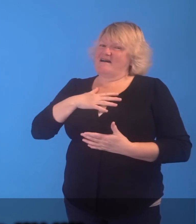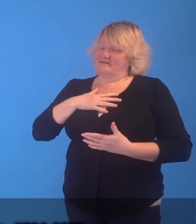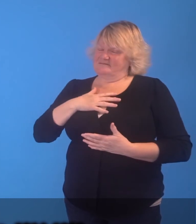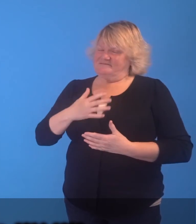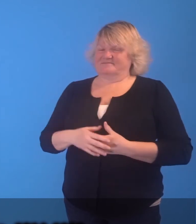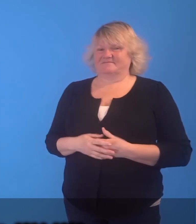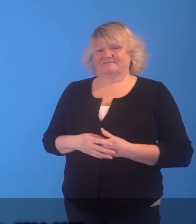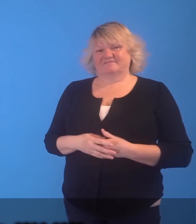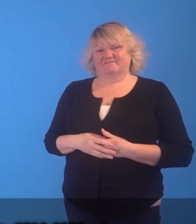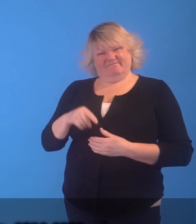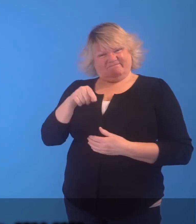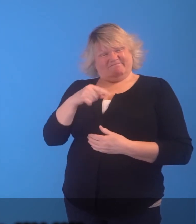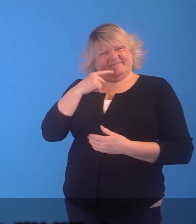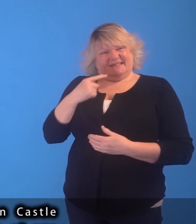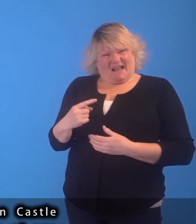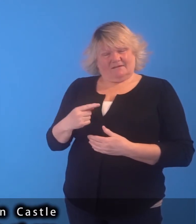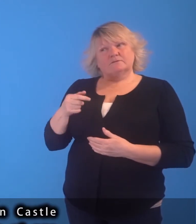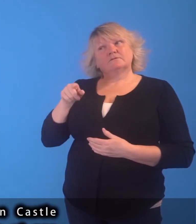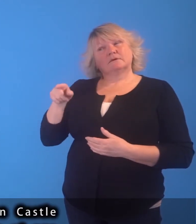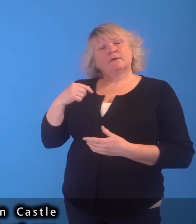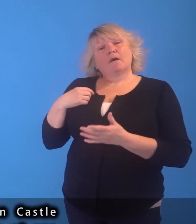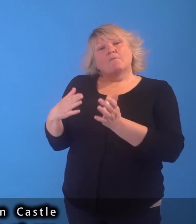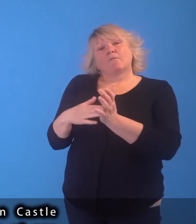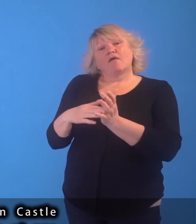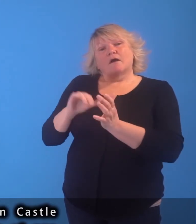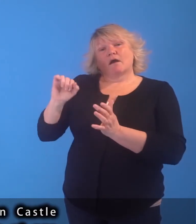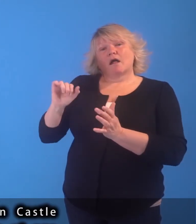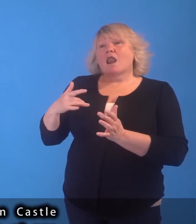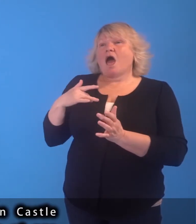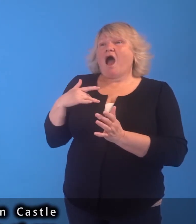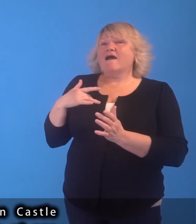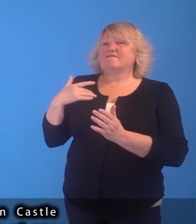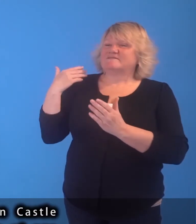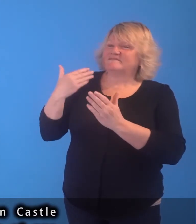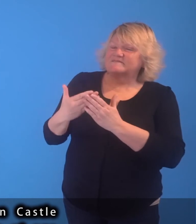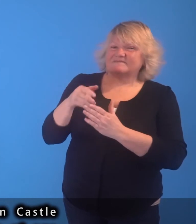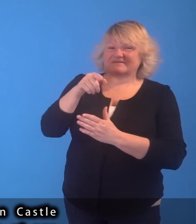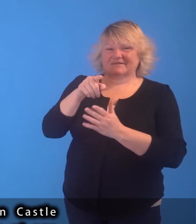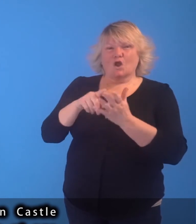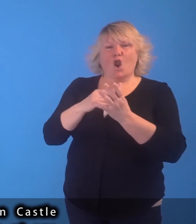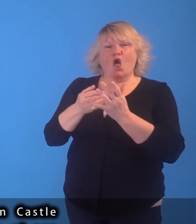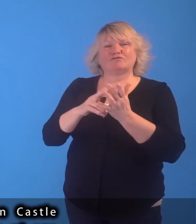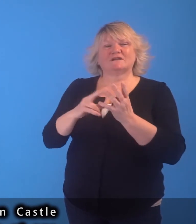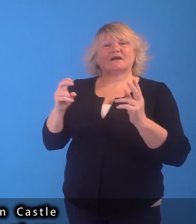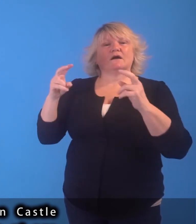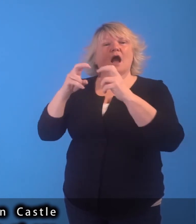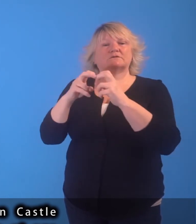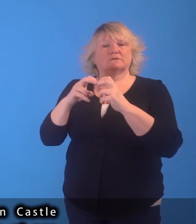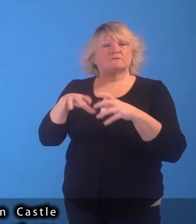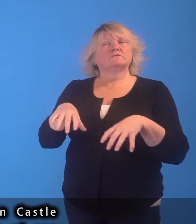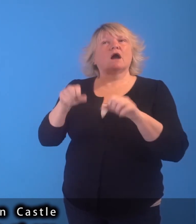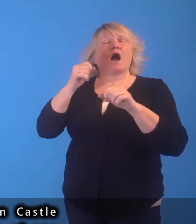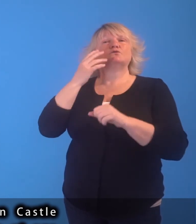The combed ceiling is likely similar to the one in the dining room that Mr. Reed had covered up.